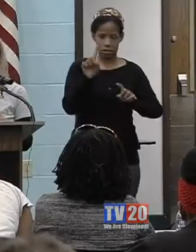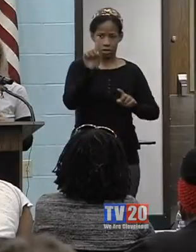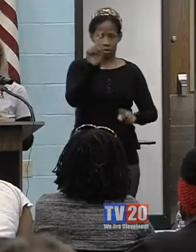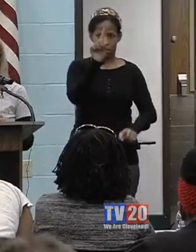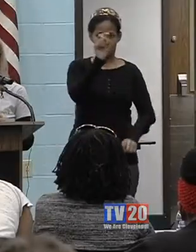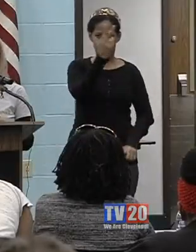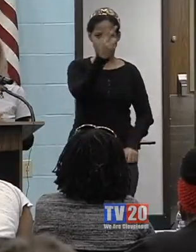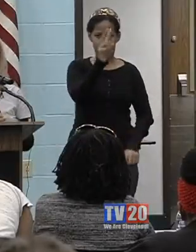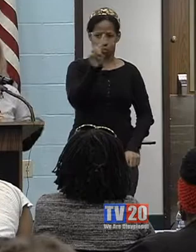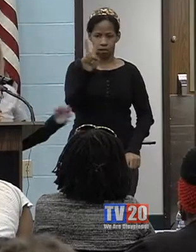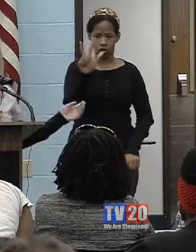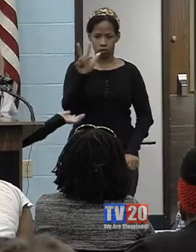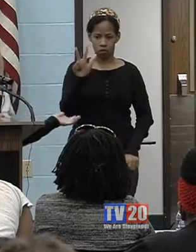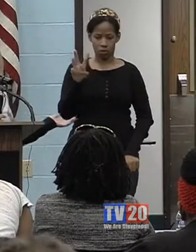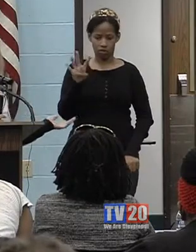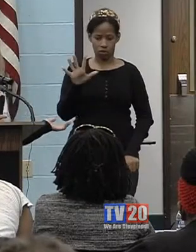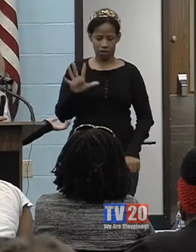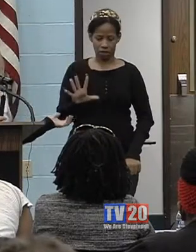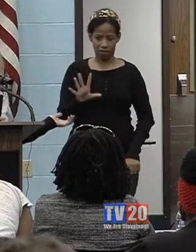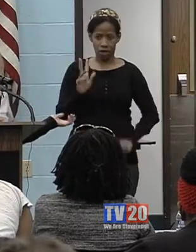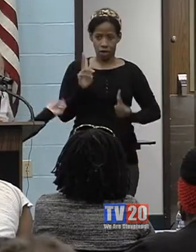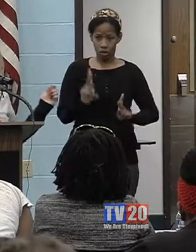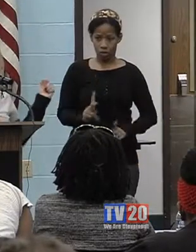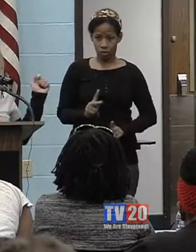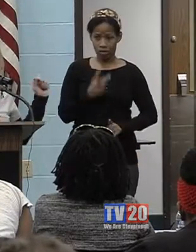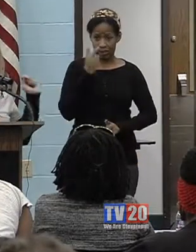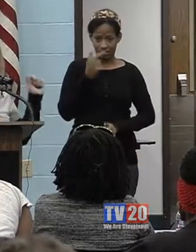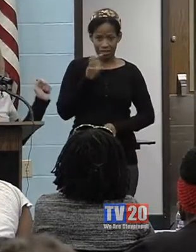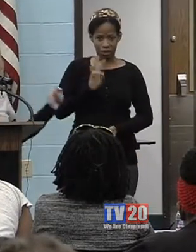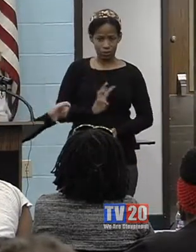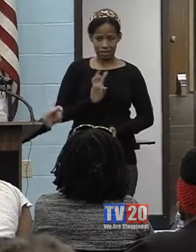my 5 o'clock. And Ivory, she's